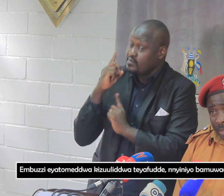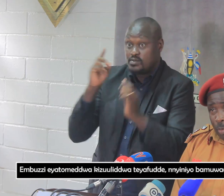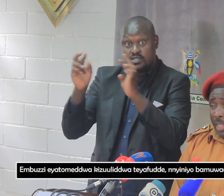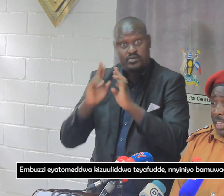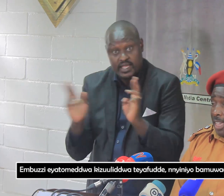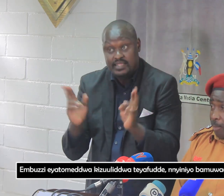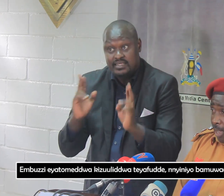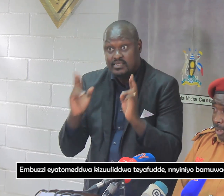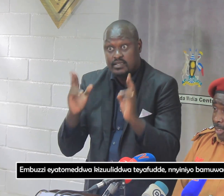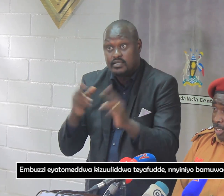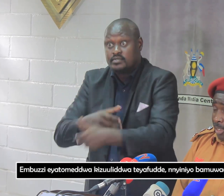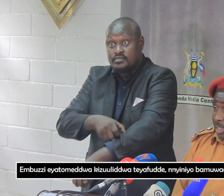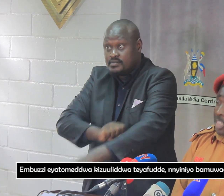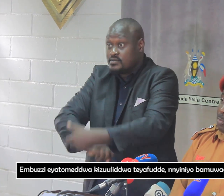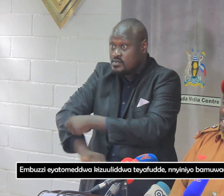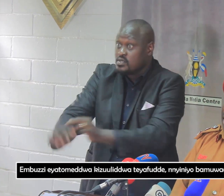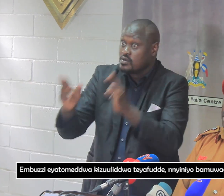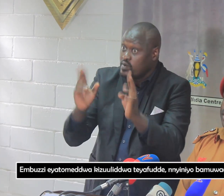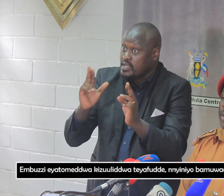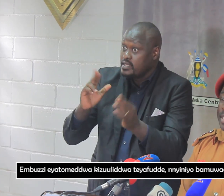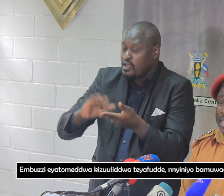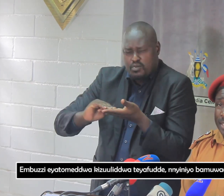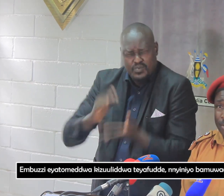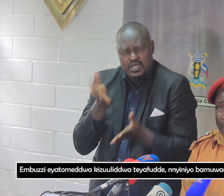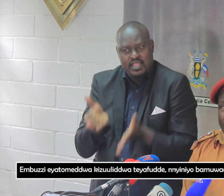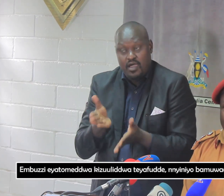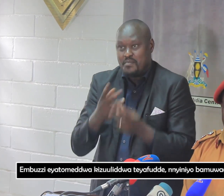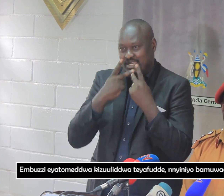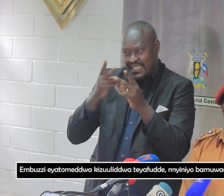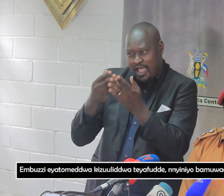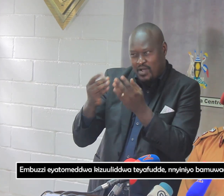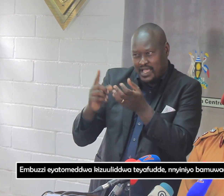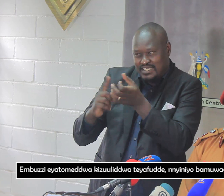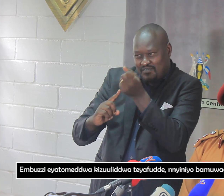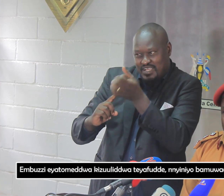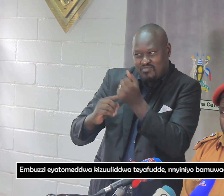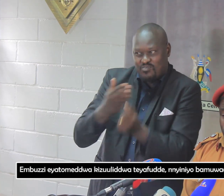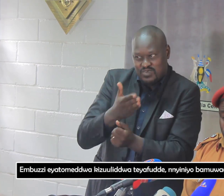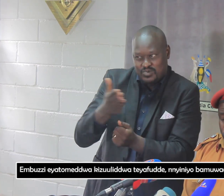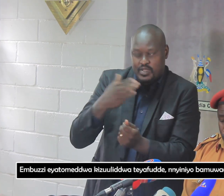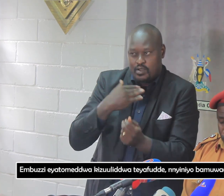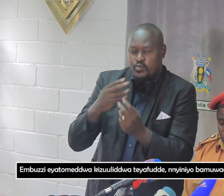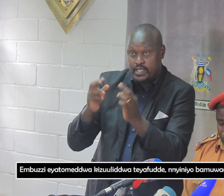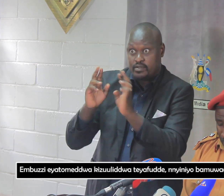determined more than ever, especially now that we are seeing a silver lining at the end of this struggle.